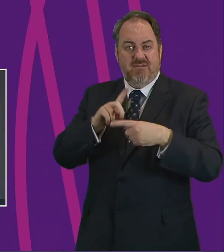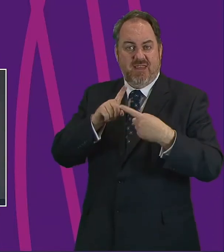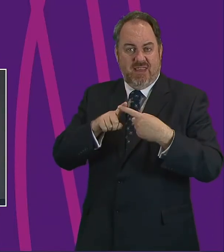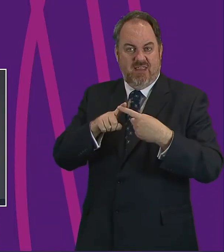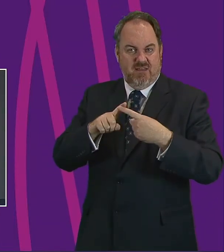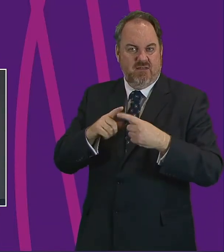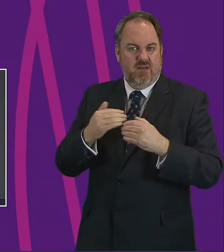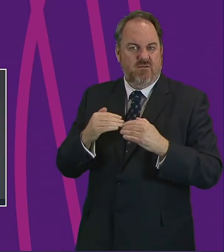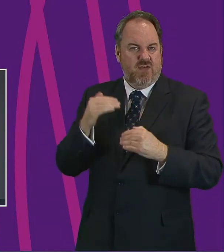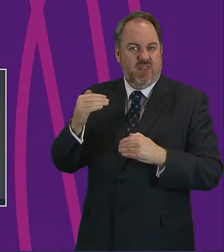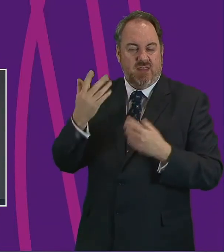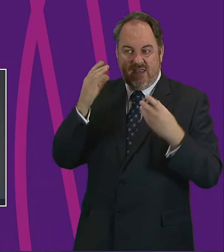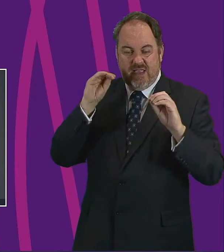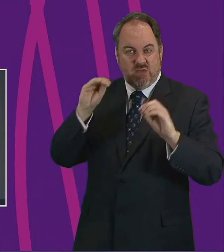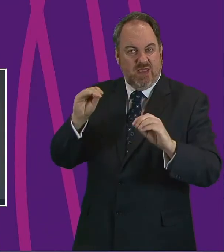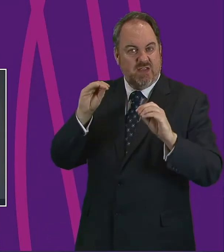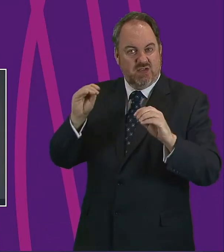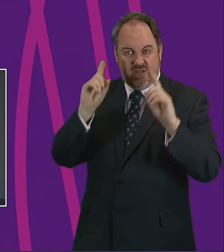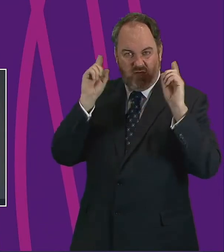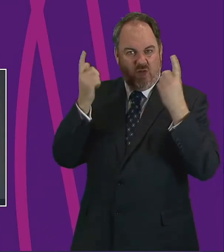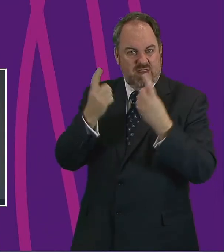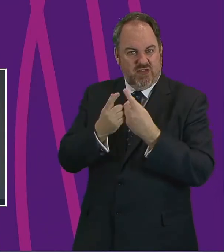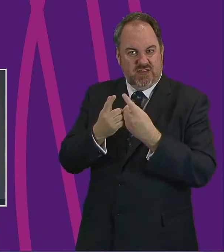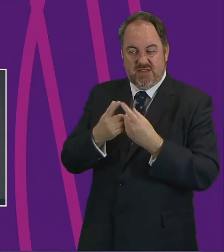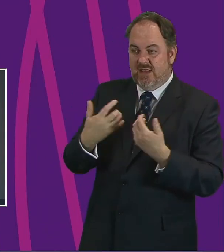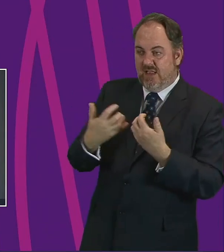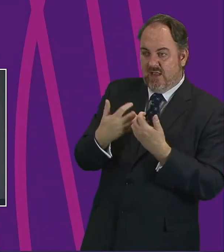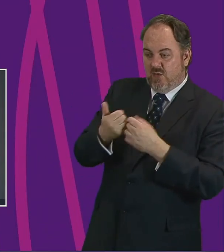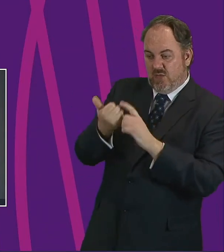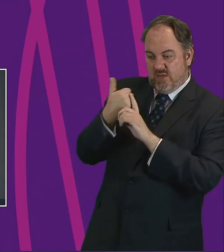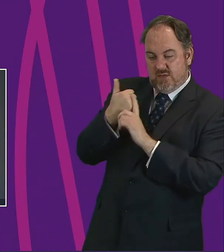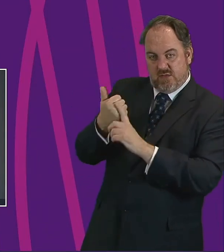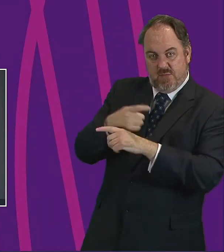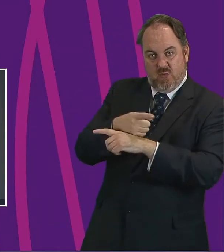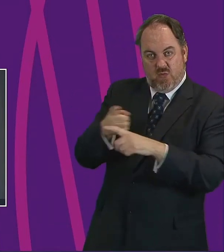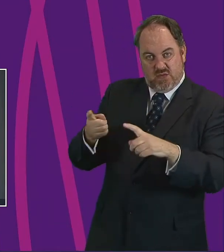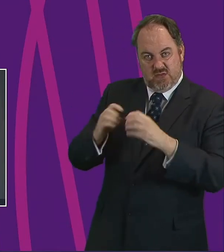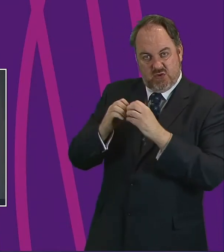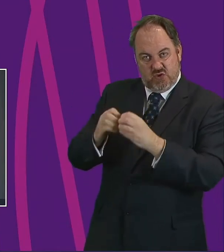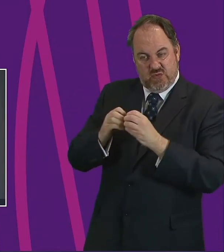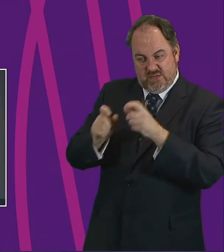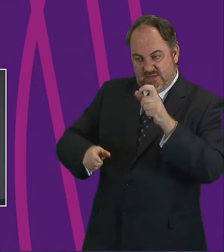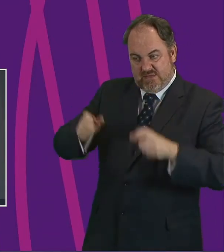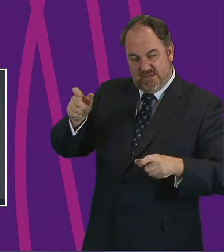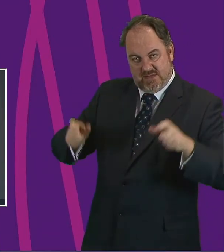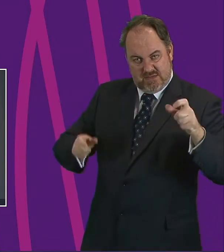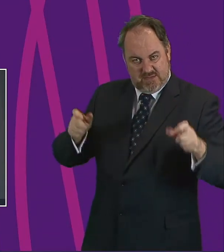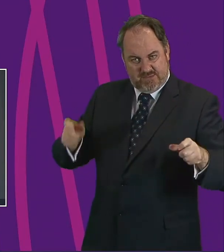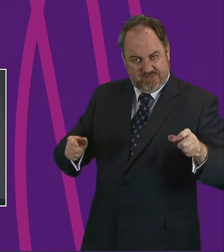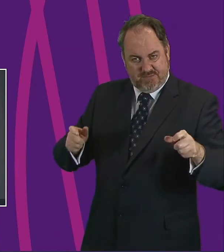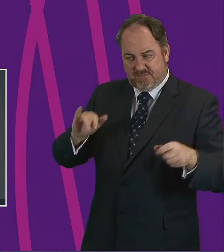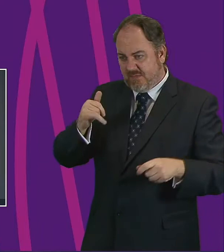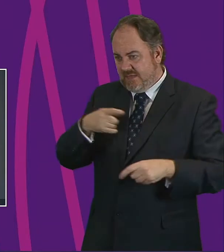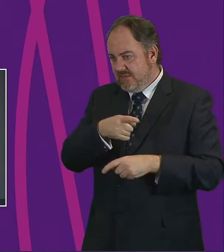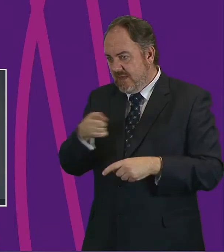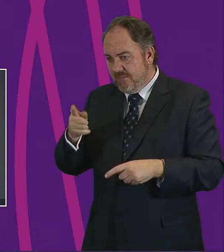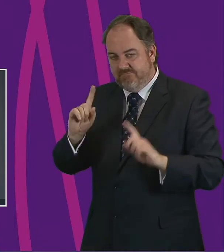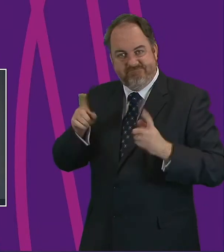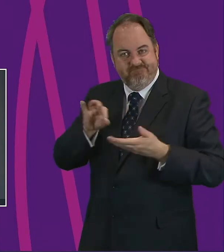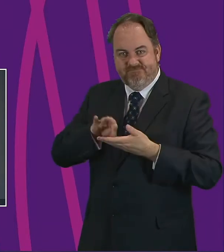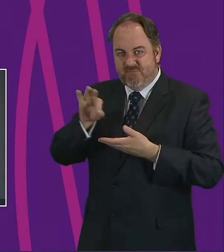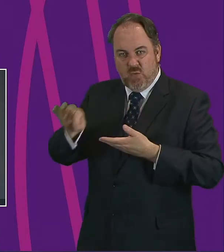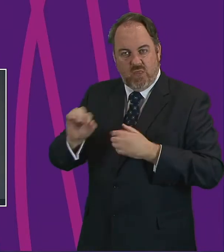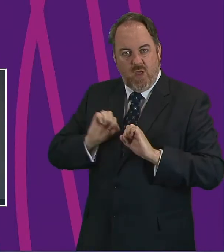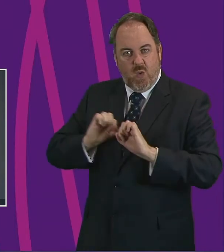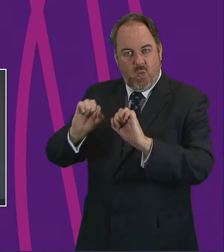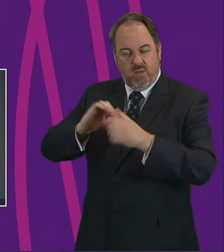determine whether there are appropriate arrangements we can put in place with colleges to deliver such support where it is necessary to be